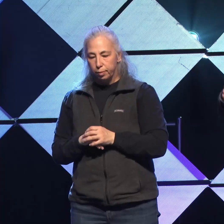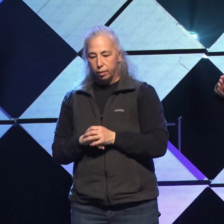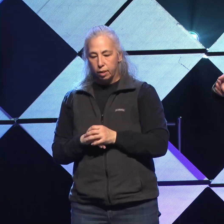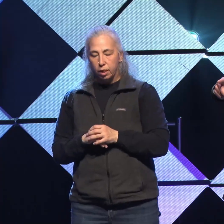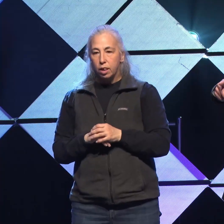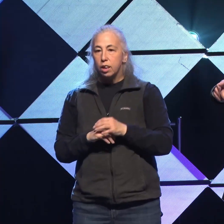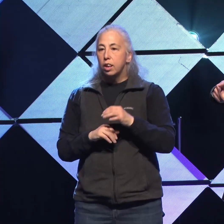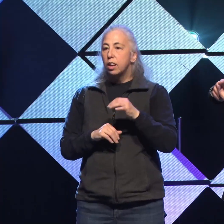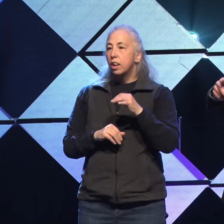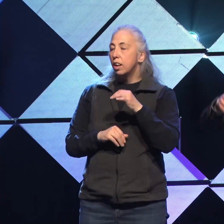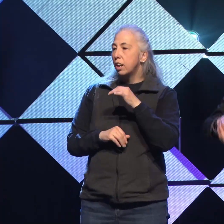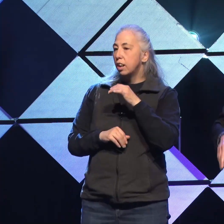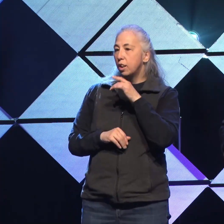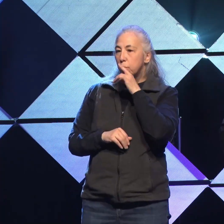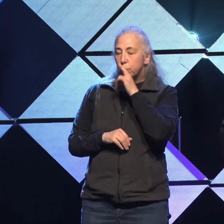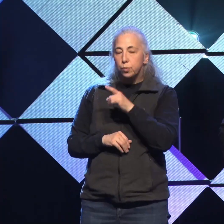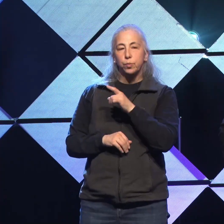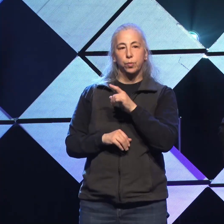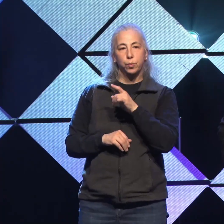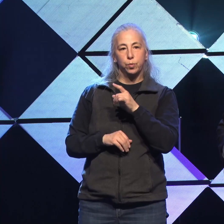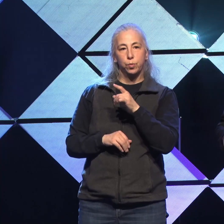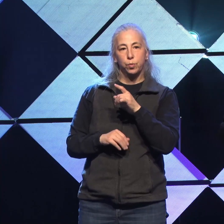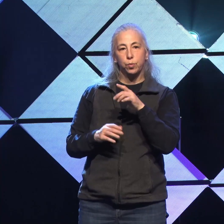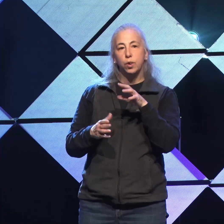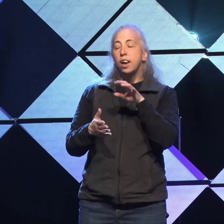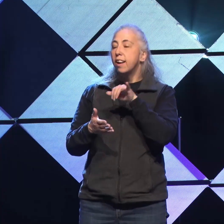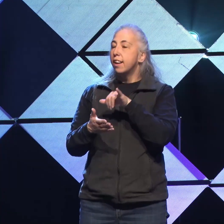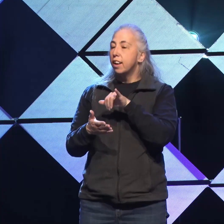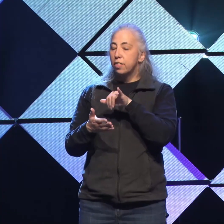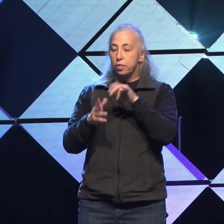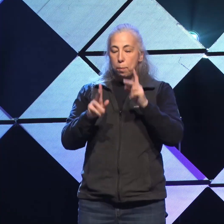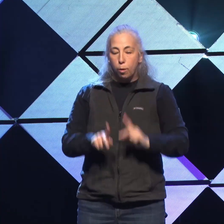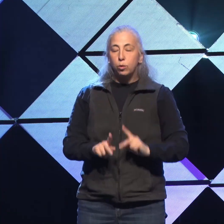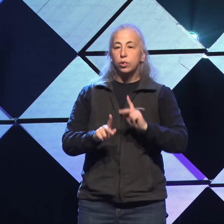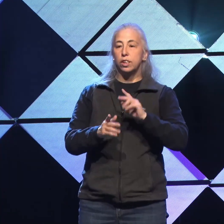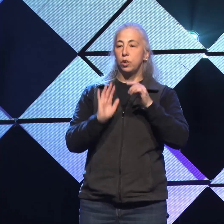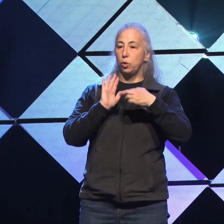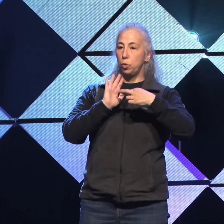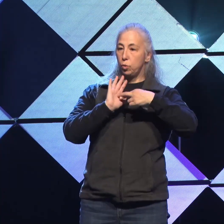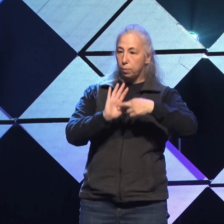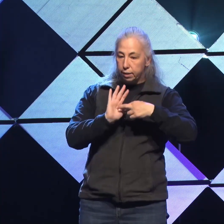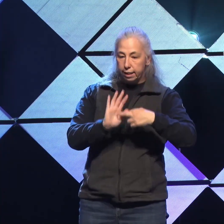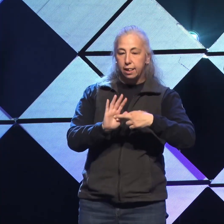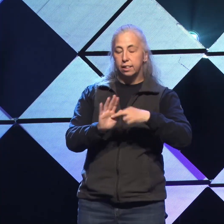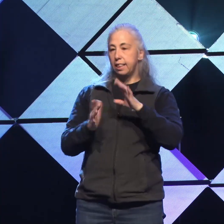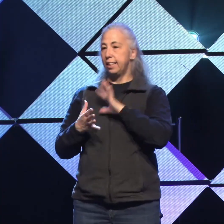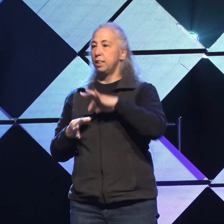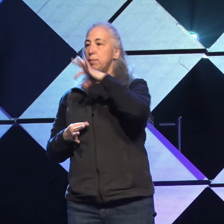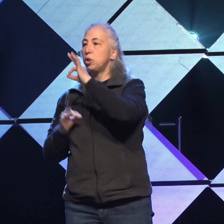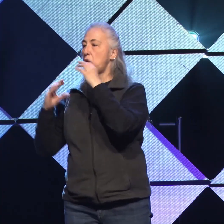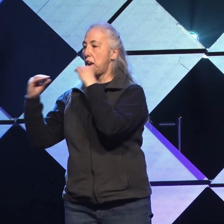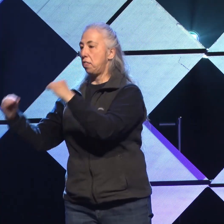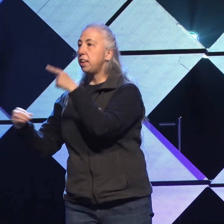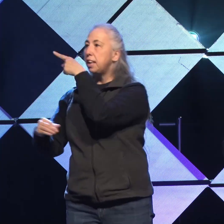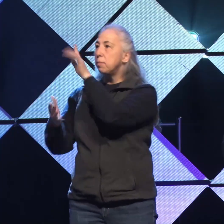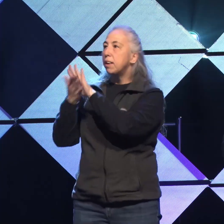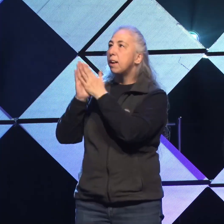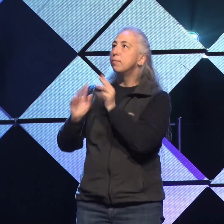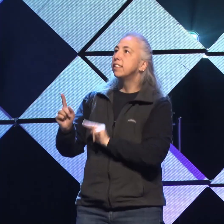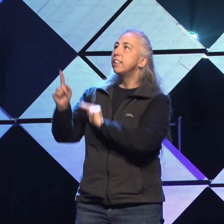he turns out to be the bad guy. And the guy that represents the spiritual zeros ends up being the